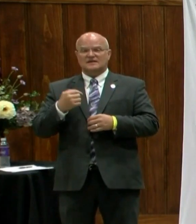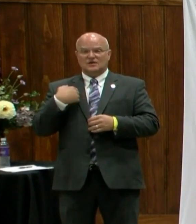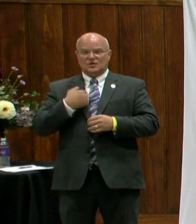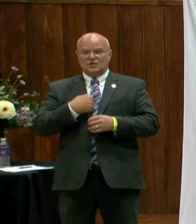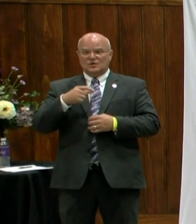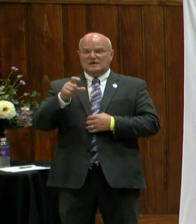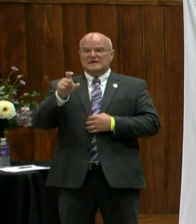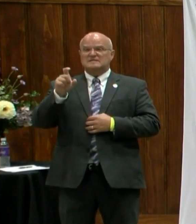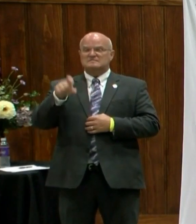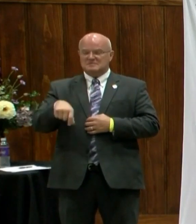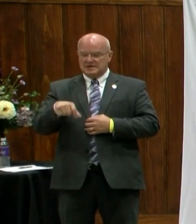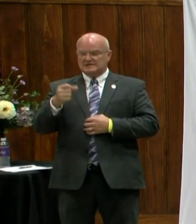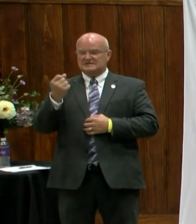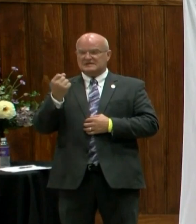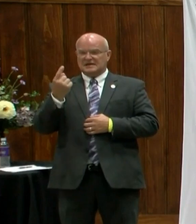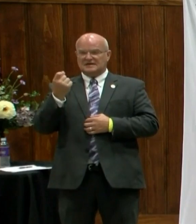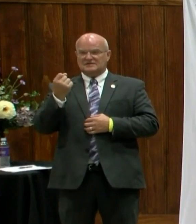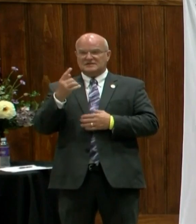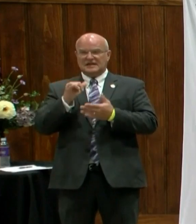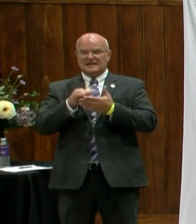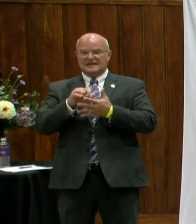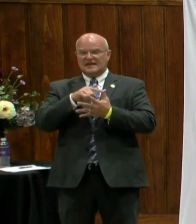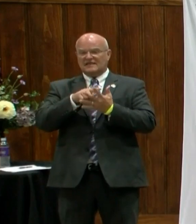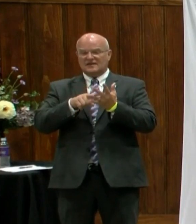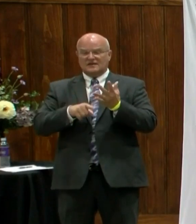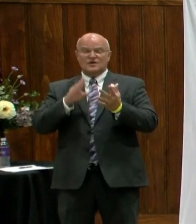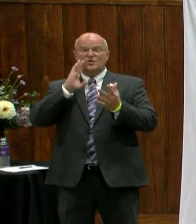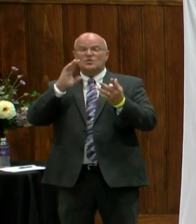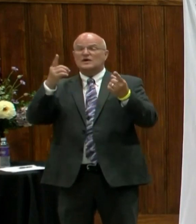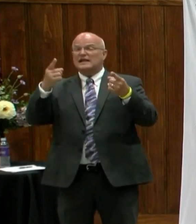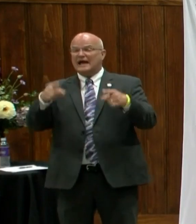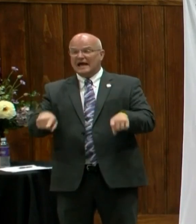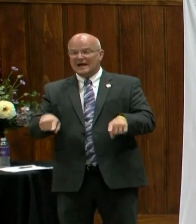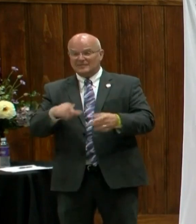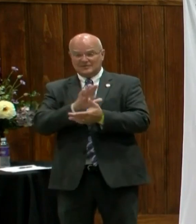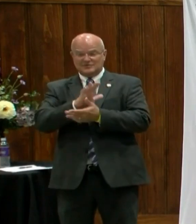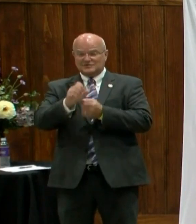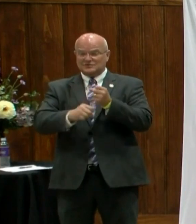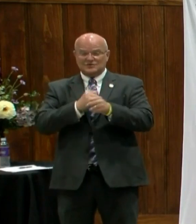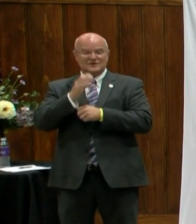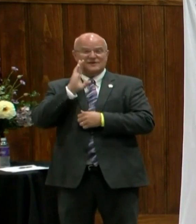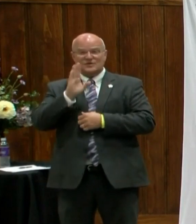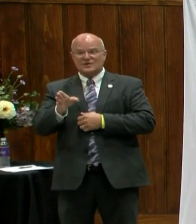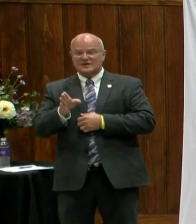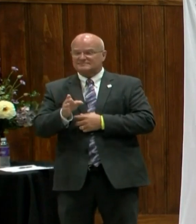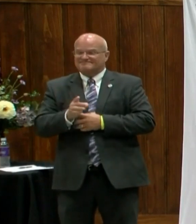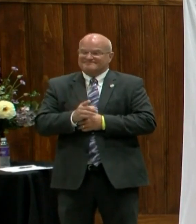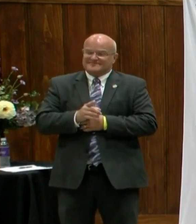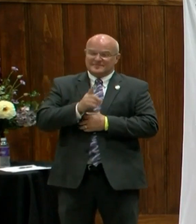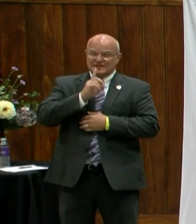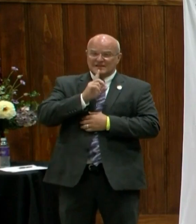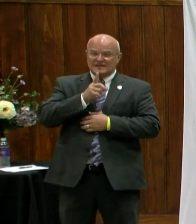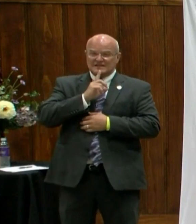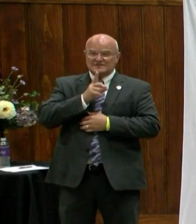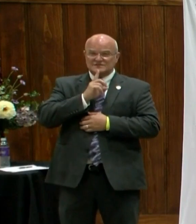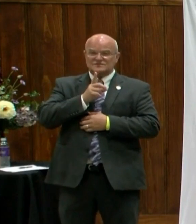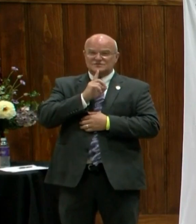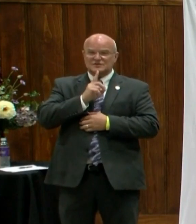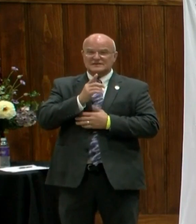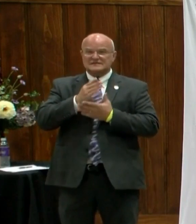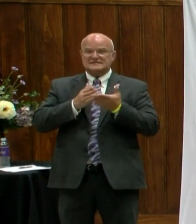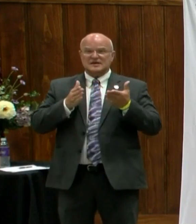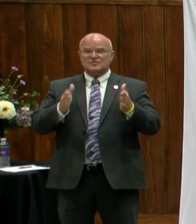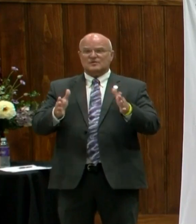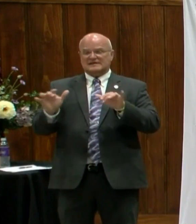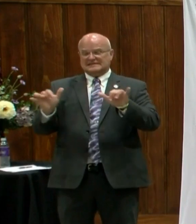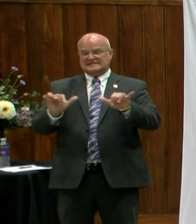we have to understand that those things are going to happen during the course of the school year. It's really, in some